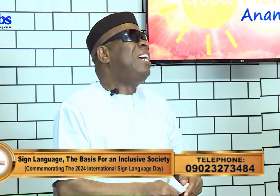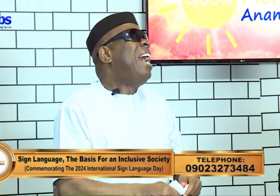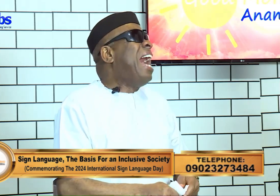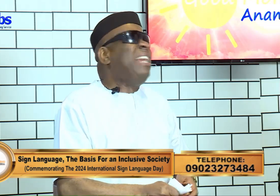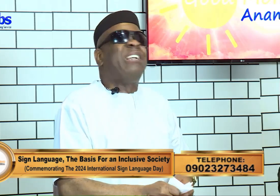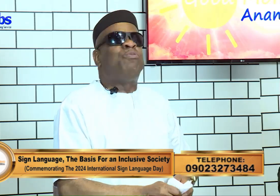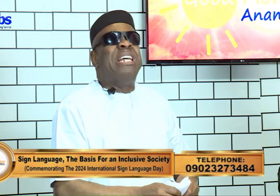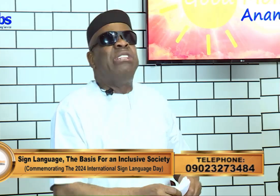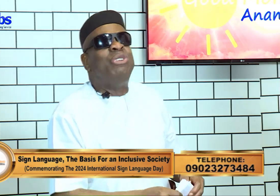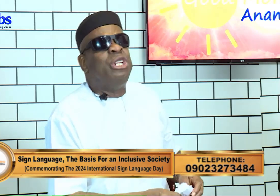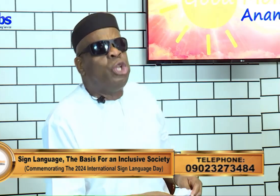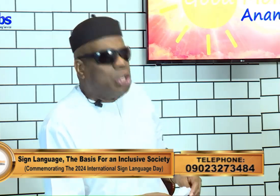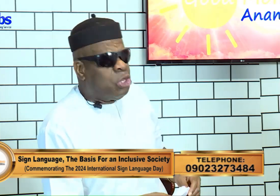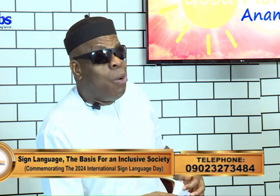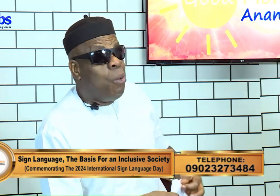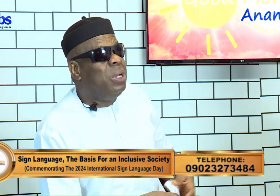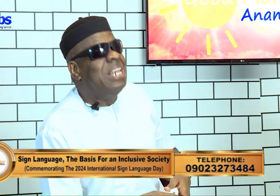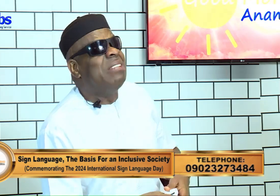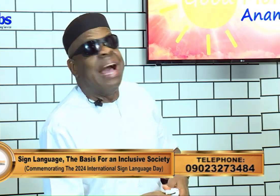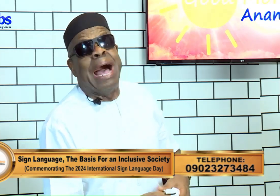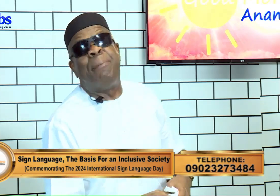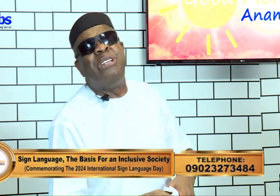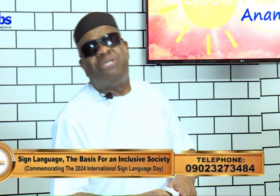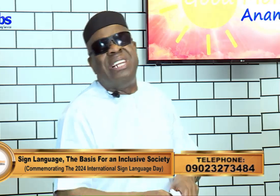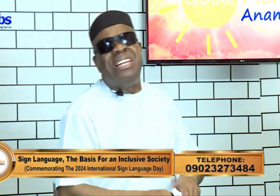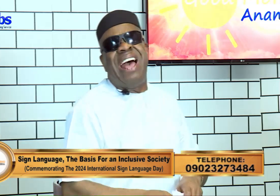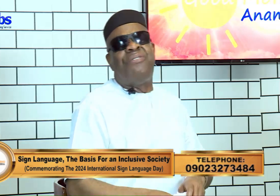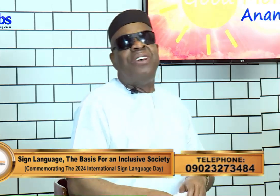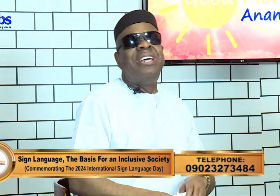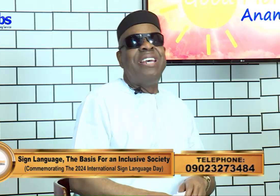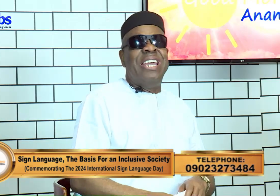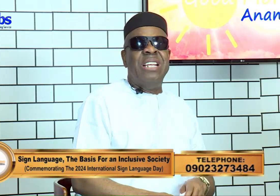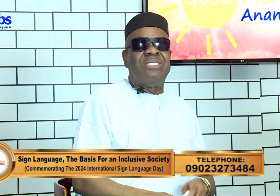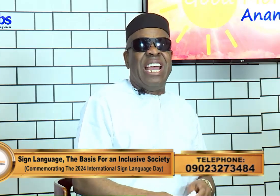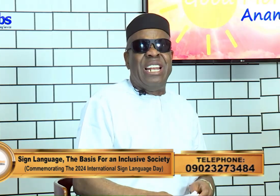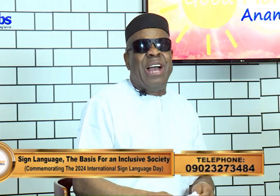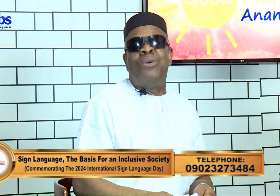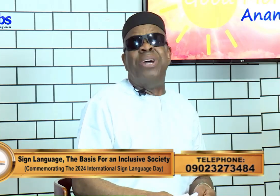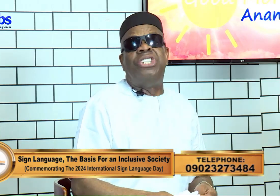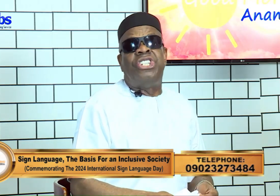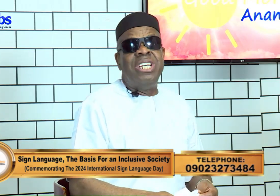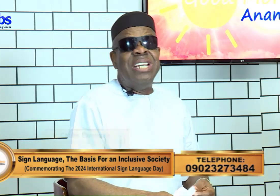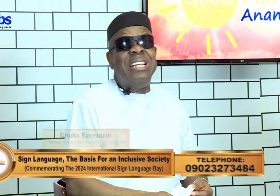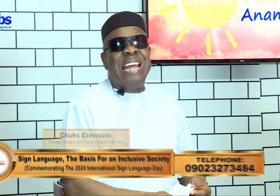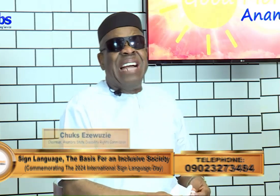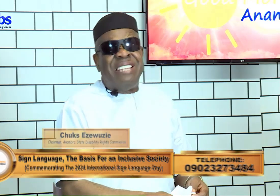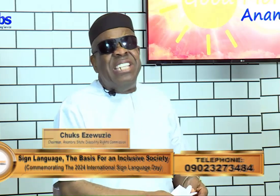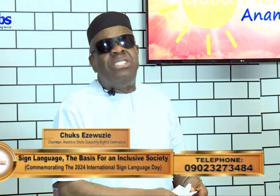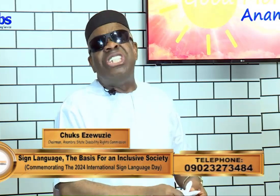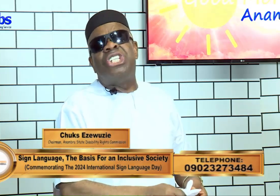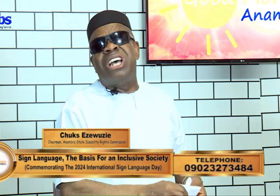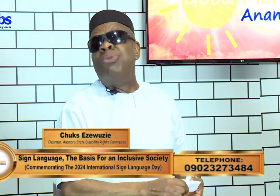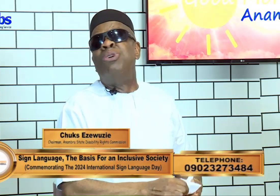saying and explain to the doctor what is happening to the deaf. It is sign language that